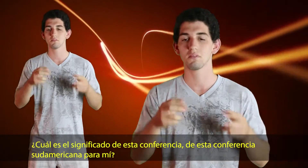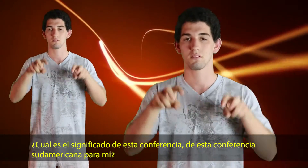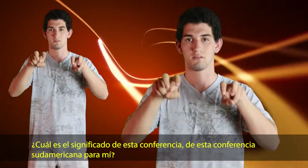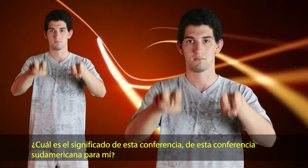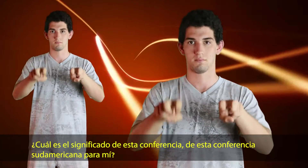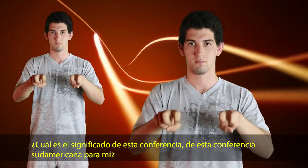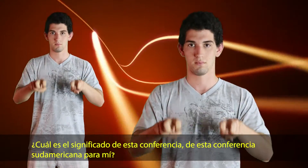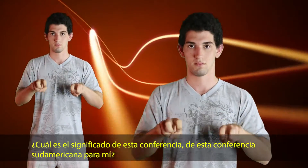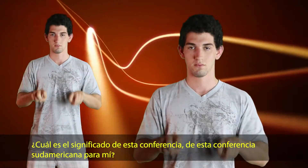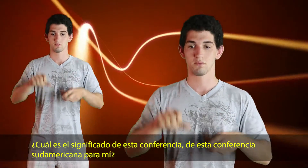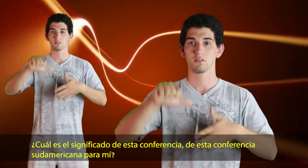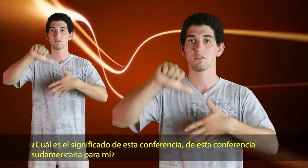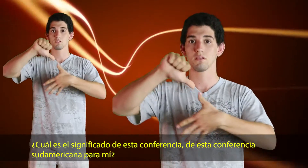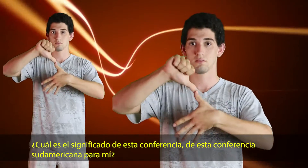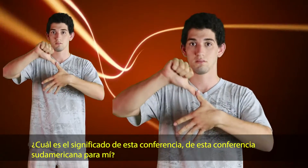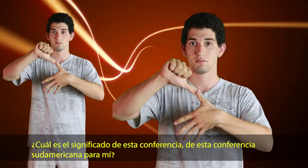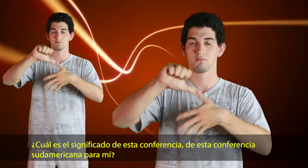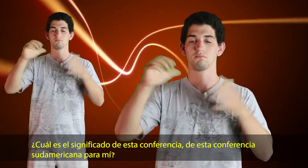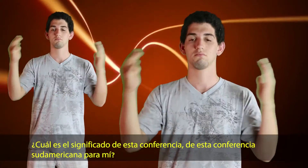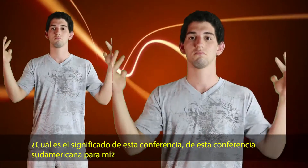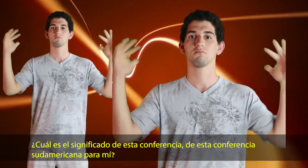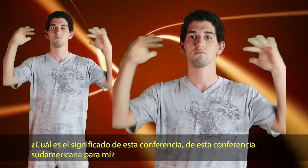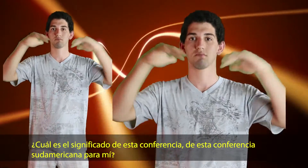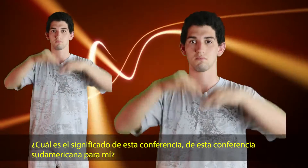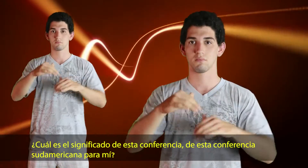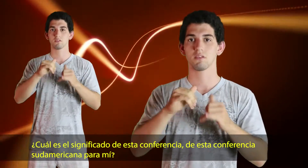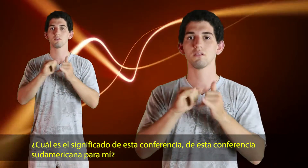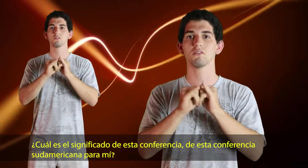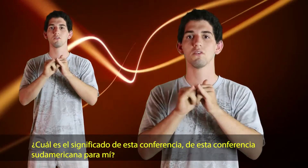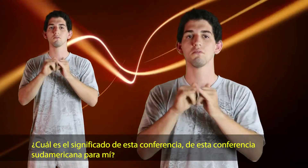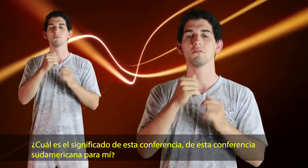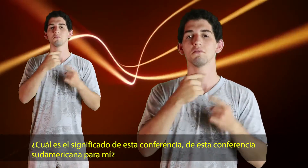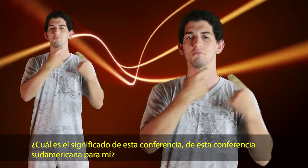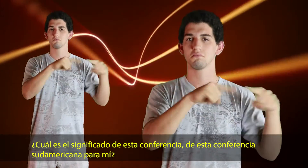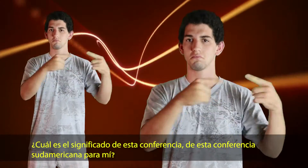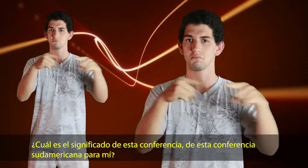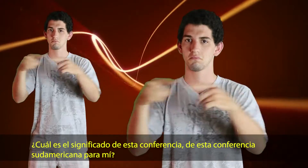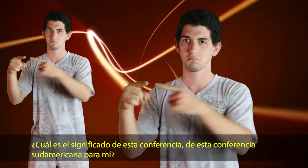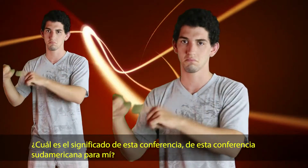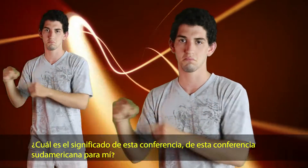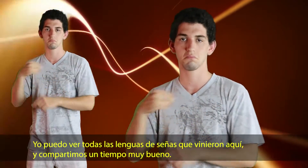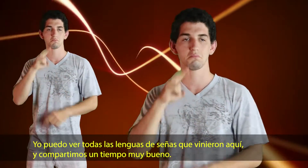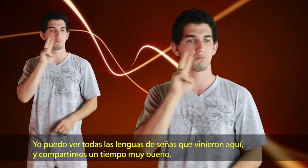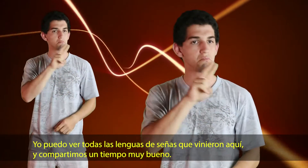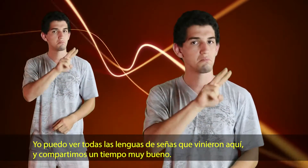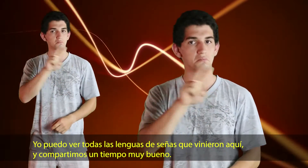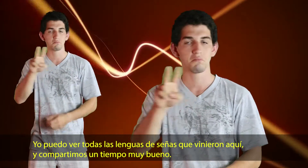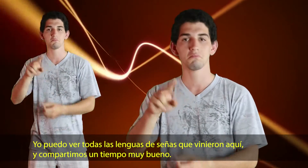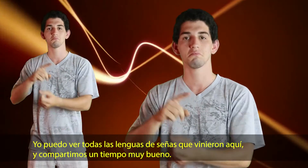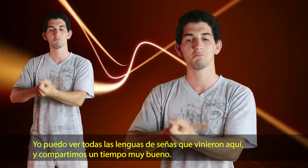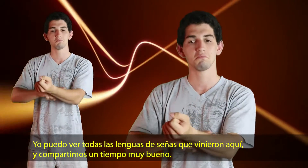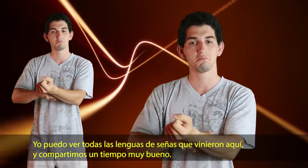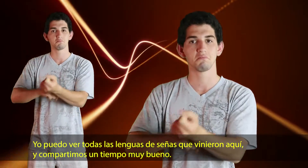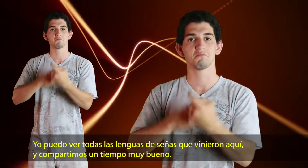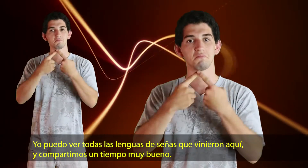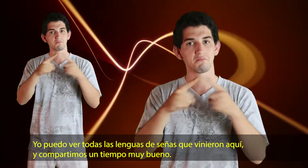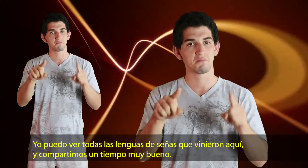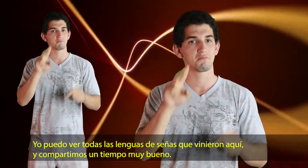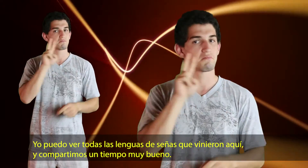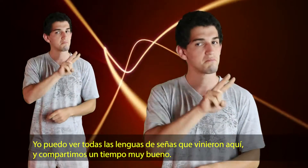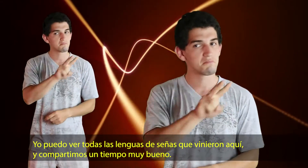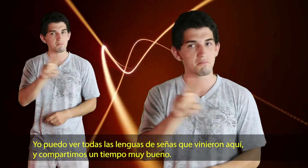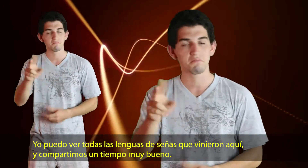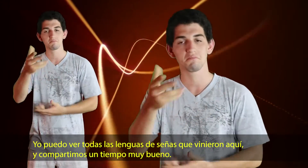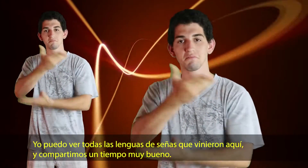What is meaningful this conference, South American conference for me? I can see how many